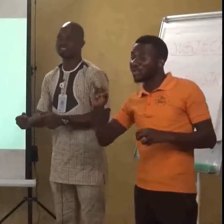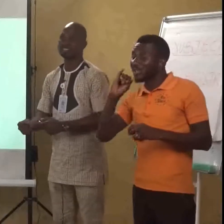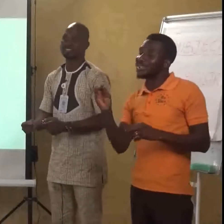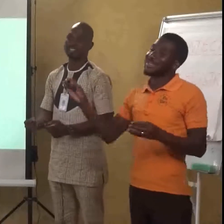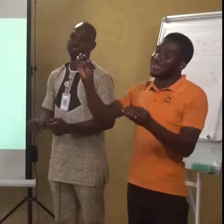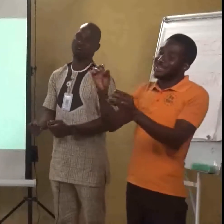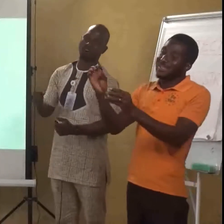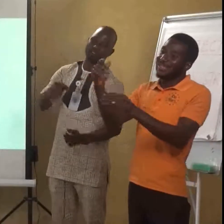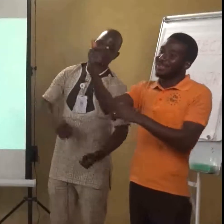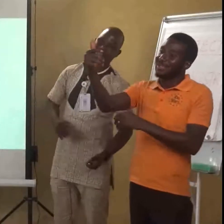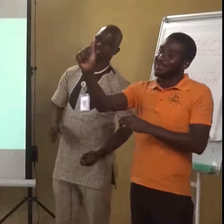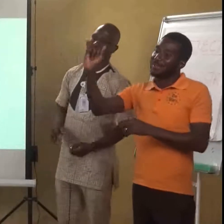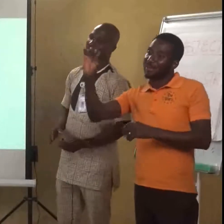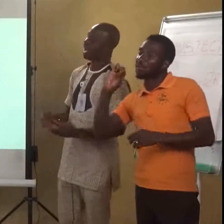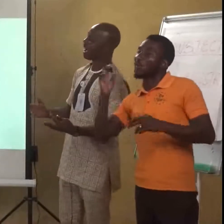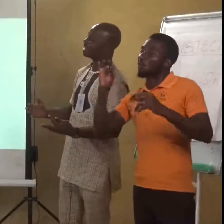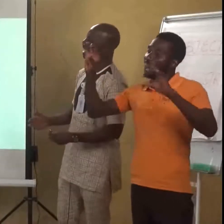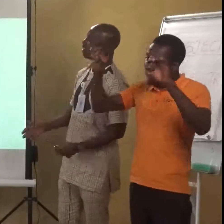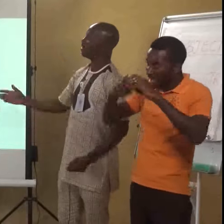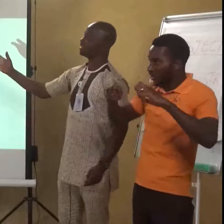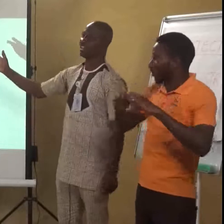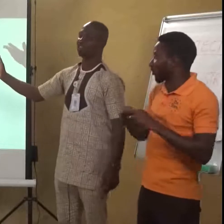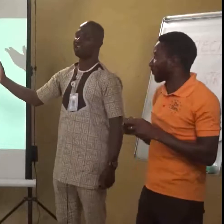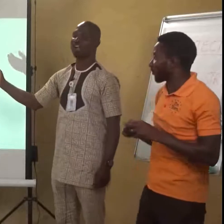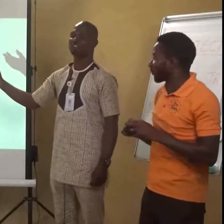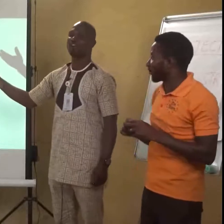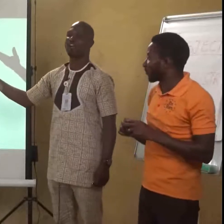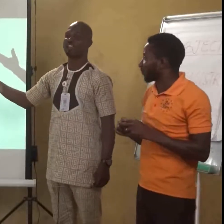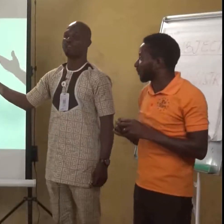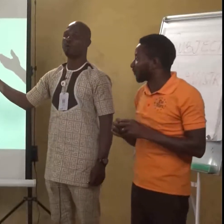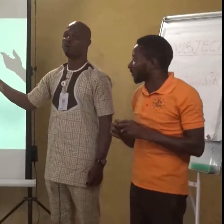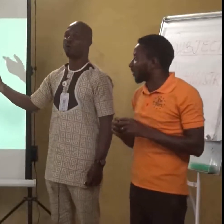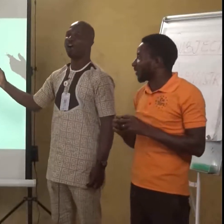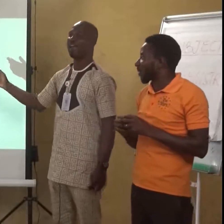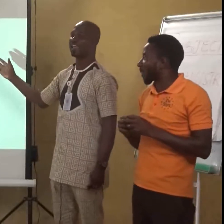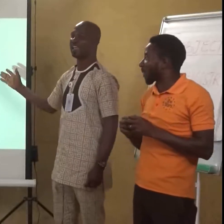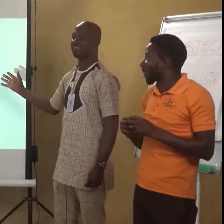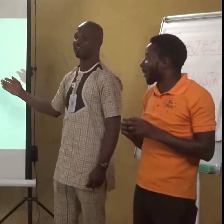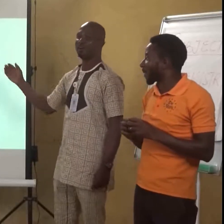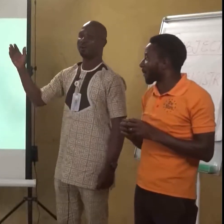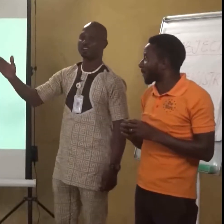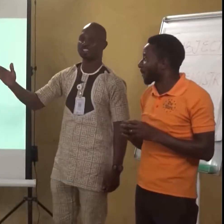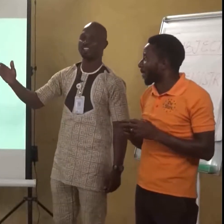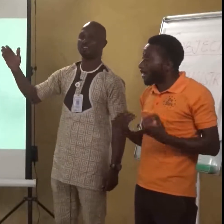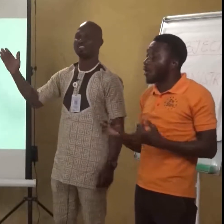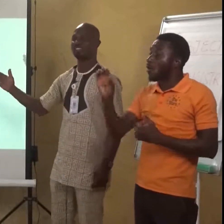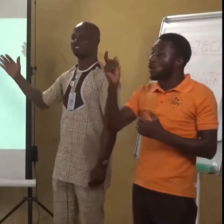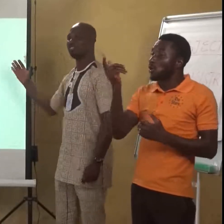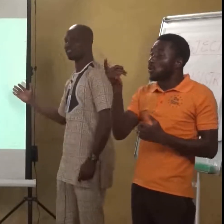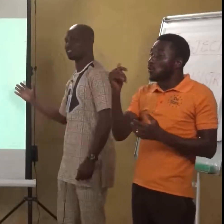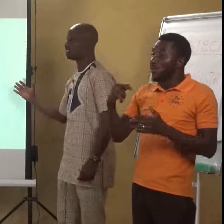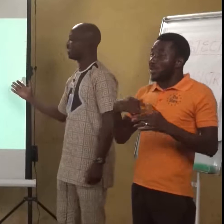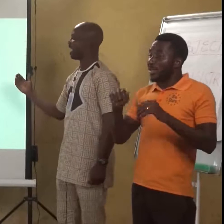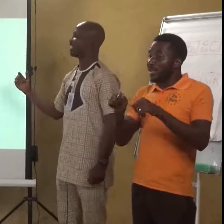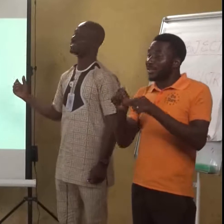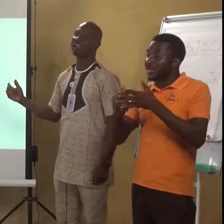reduction is the gain of electron. I tag oxidation as oil, O-I-L. Oxidation is